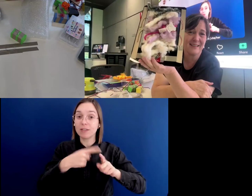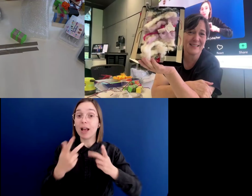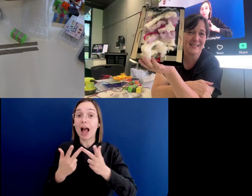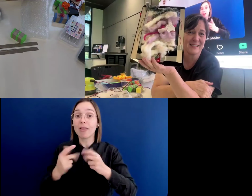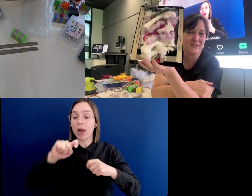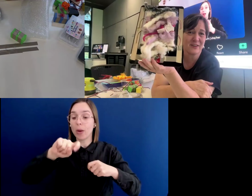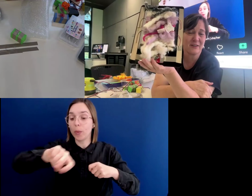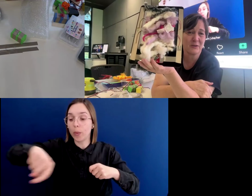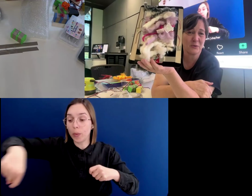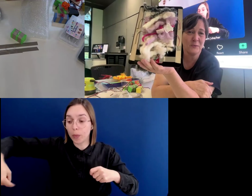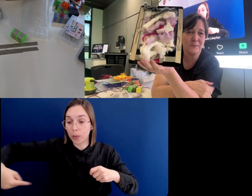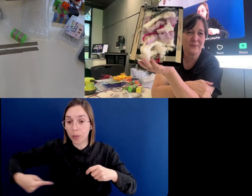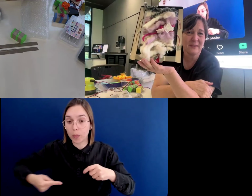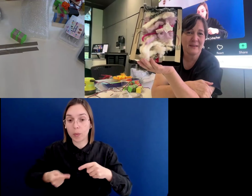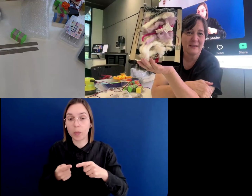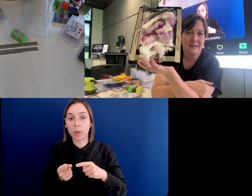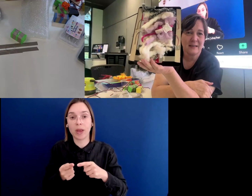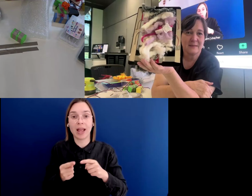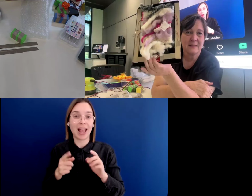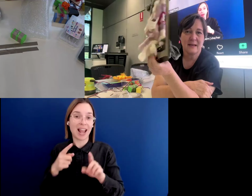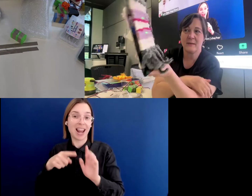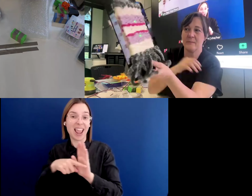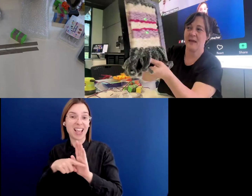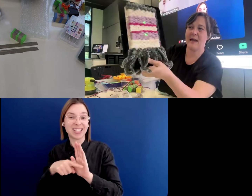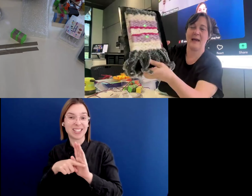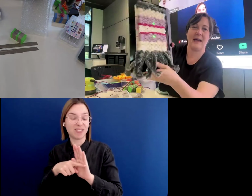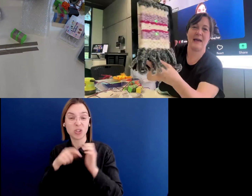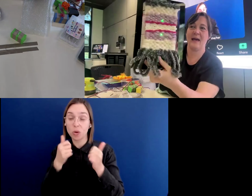with that. It's very, very cool.